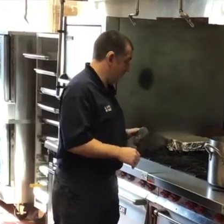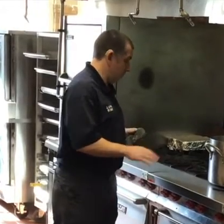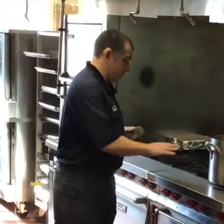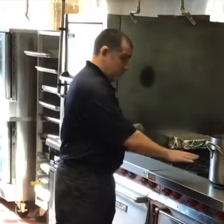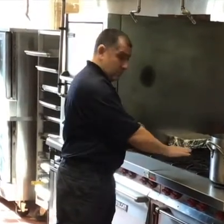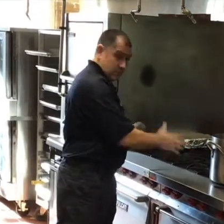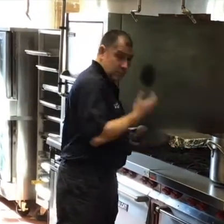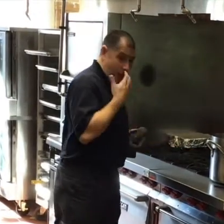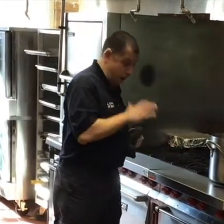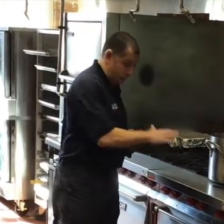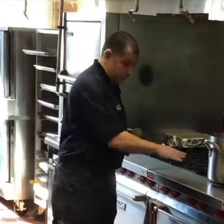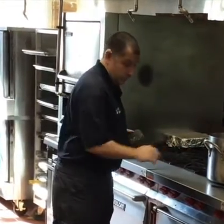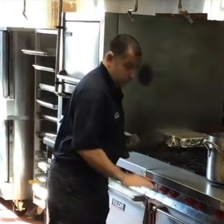you can tell your parents,